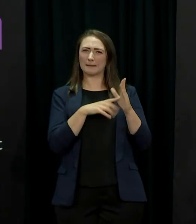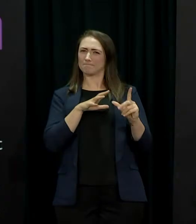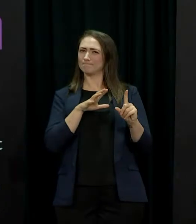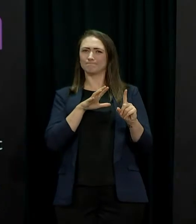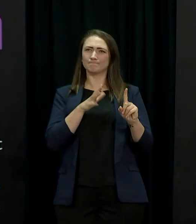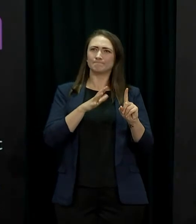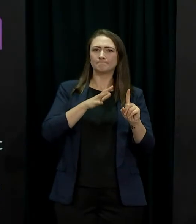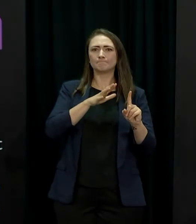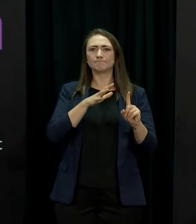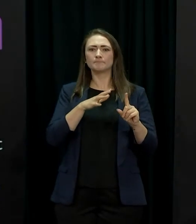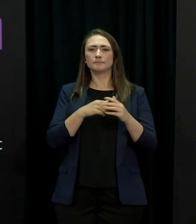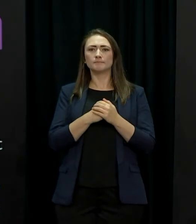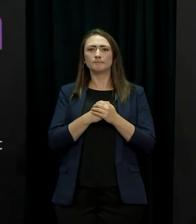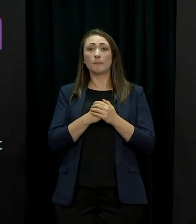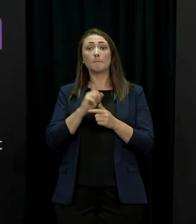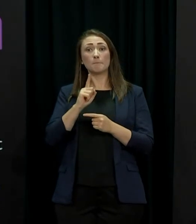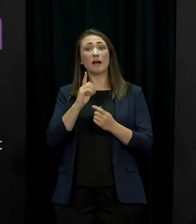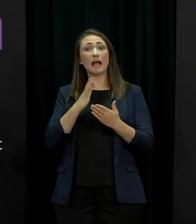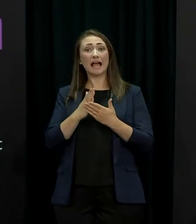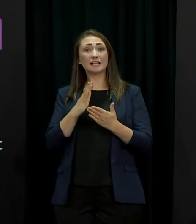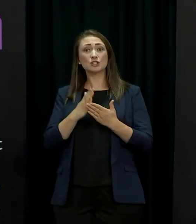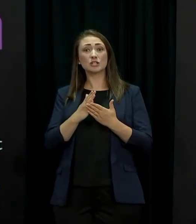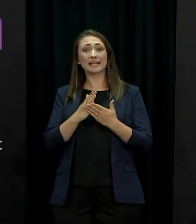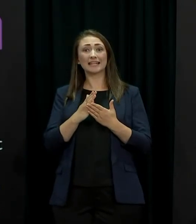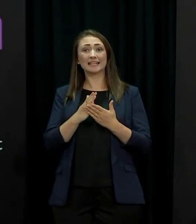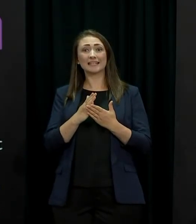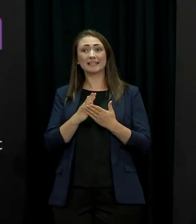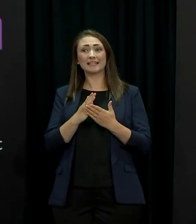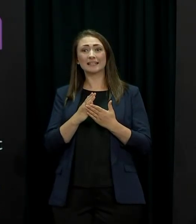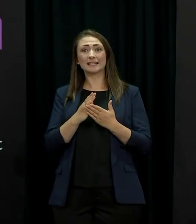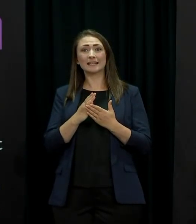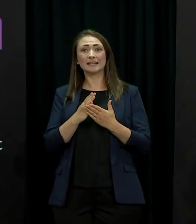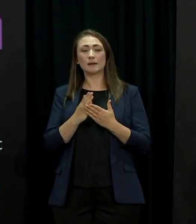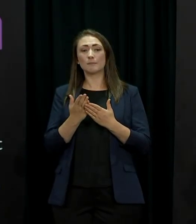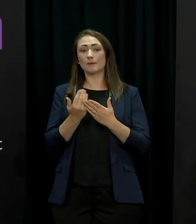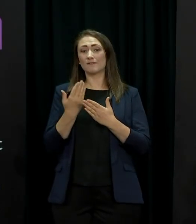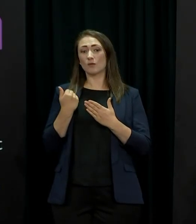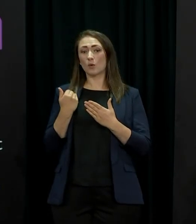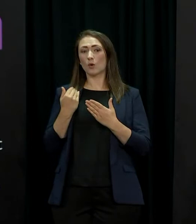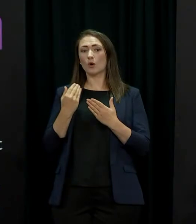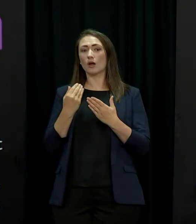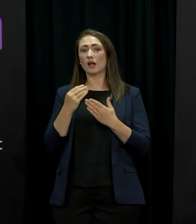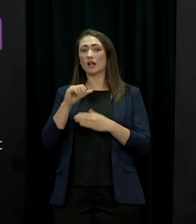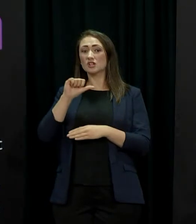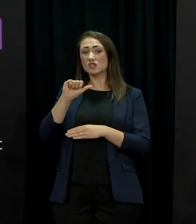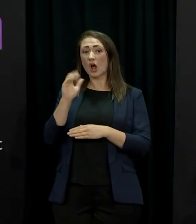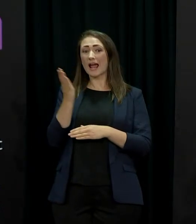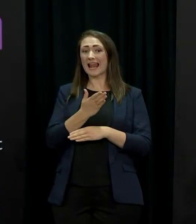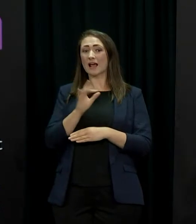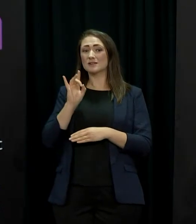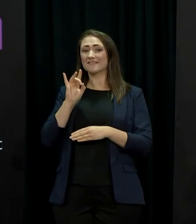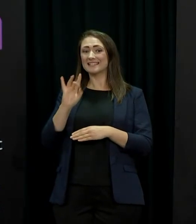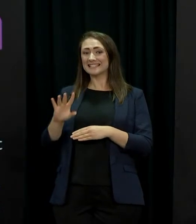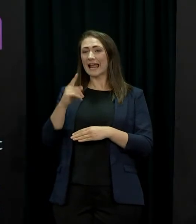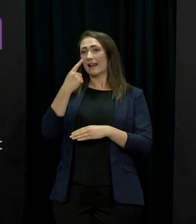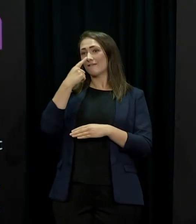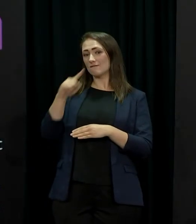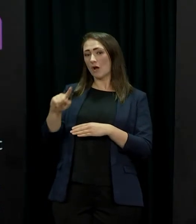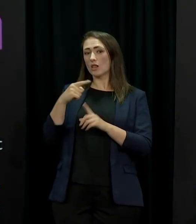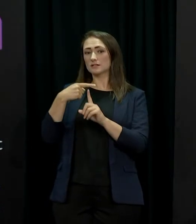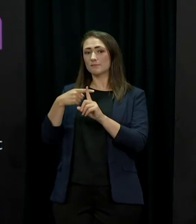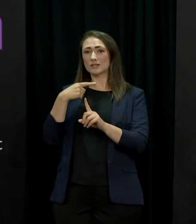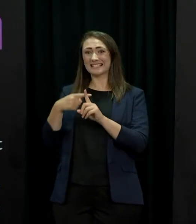years, 9 out of 10 positive tests would have actually been false positives. And now we find, of course, and you'll all know people